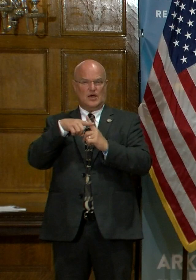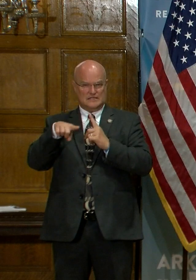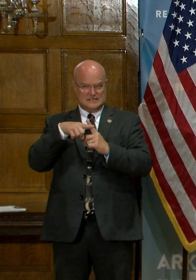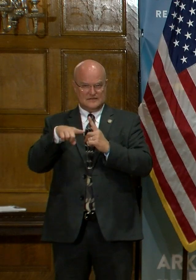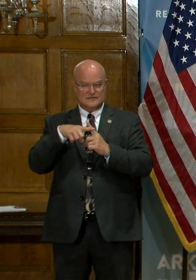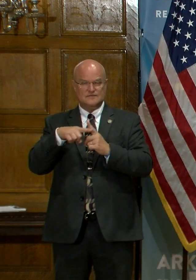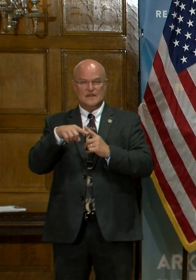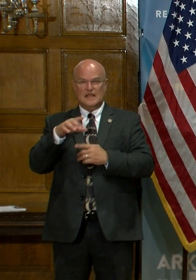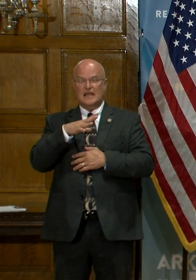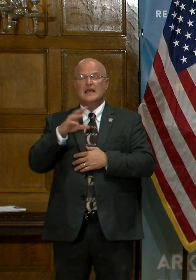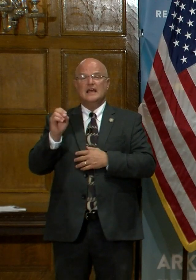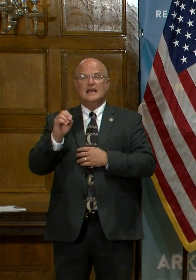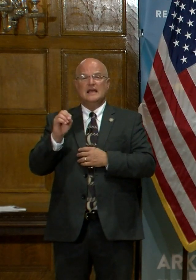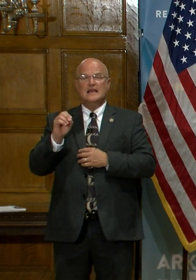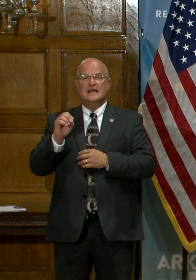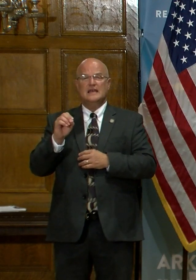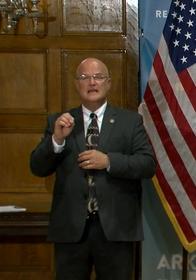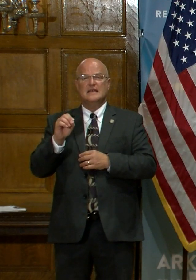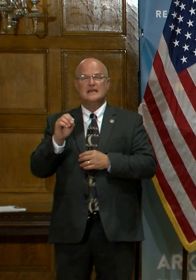tracing and